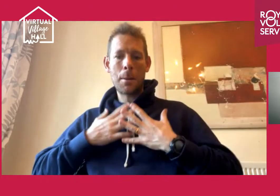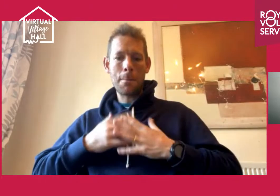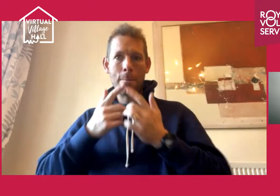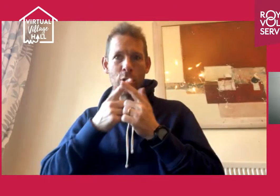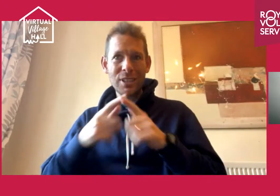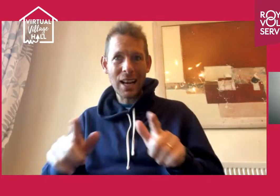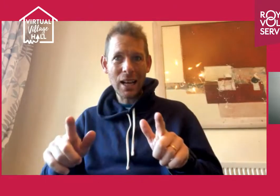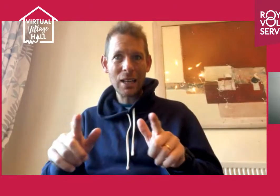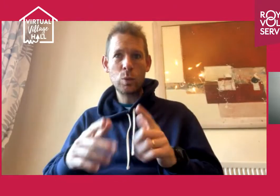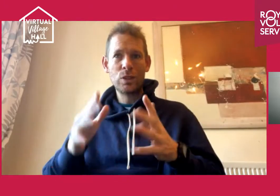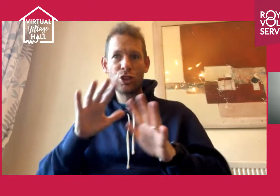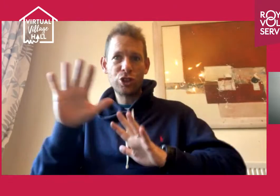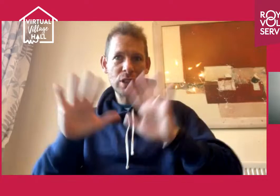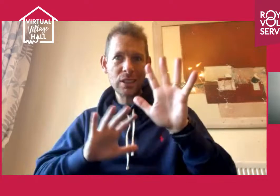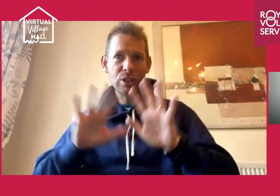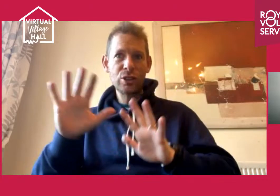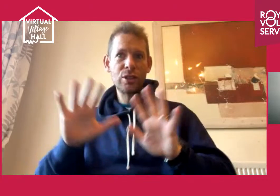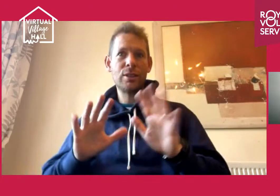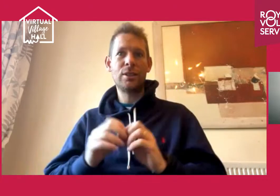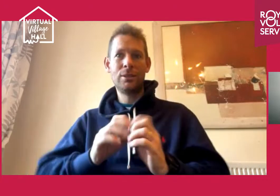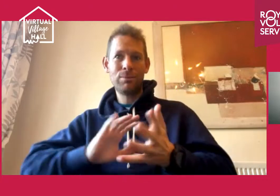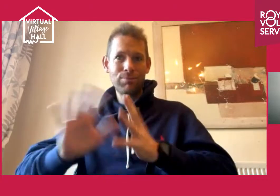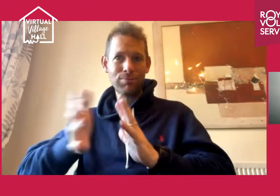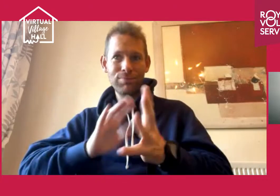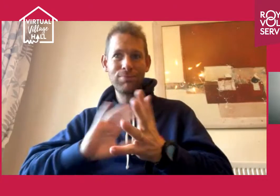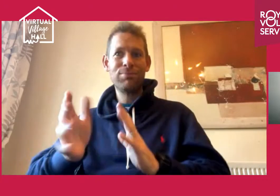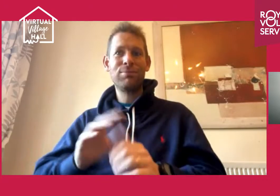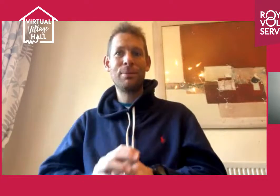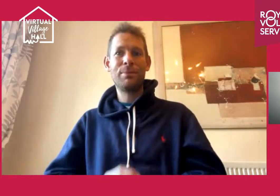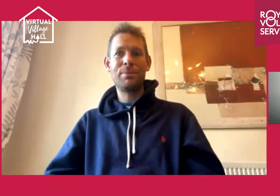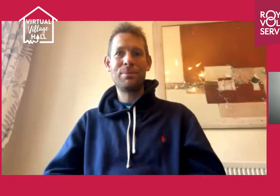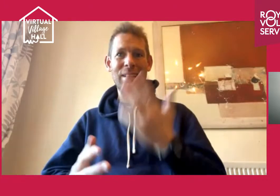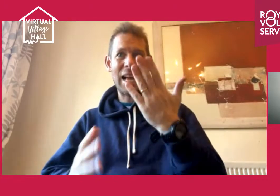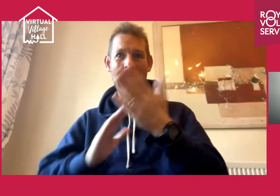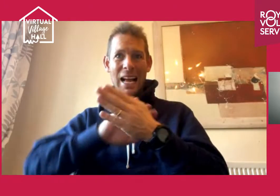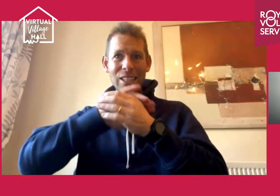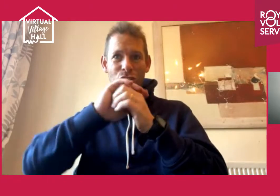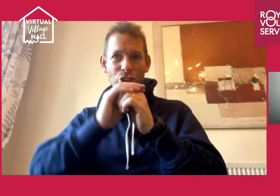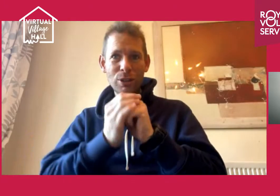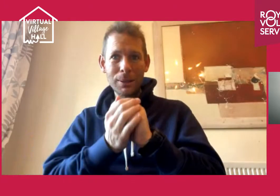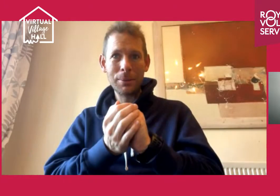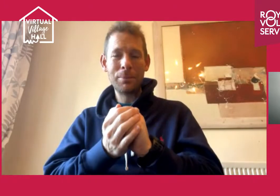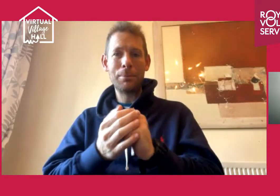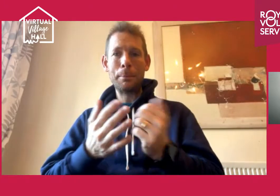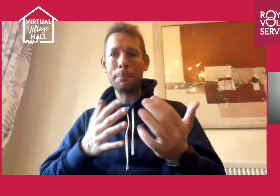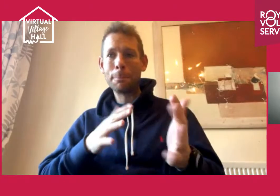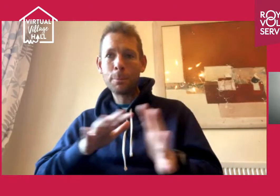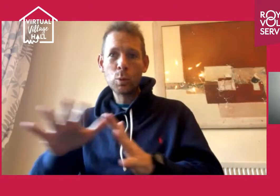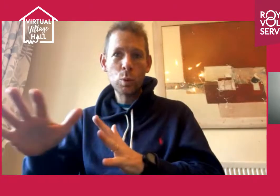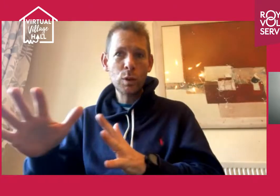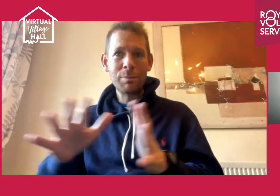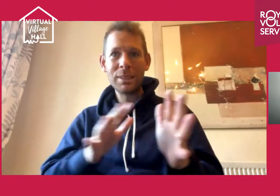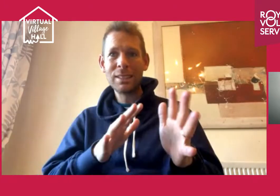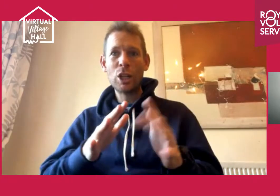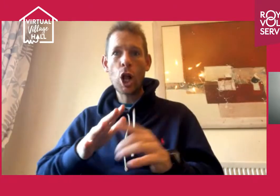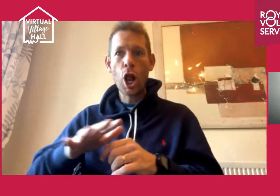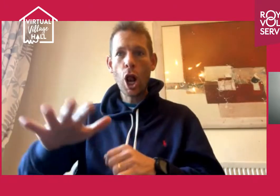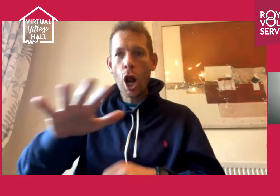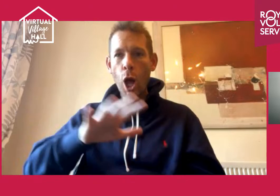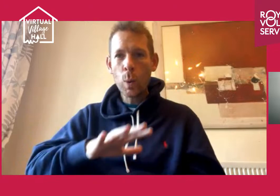of the body. Facial expressions, body language, gestures, hand movements, hand shapes,